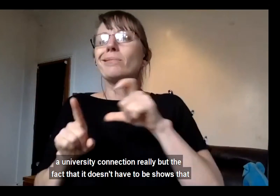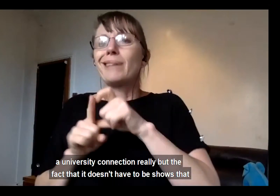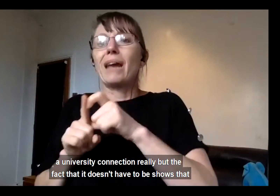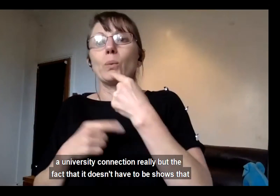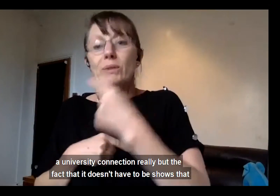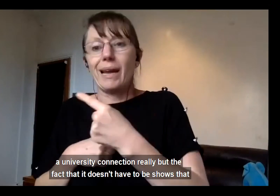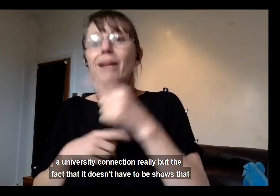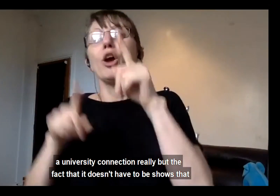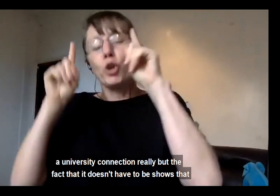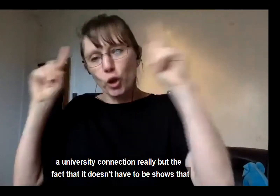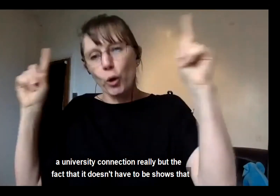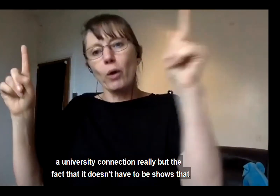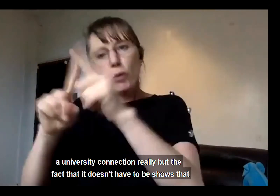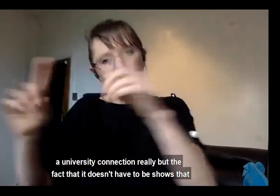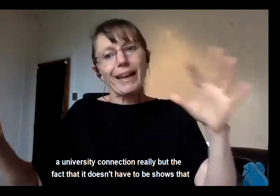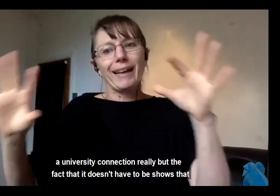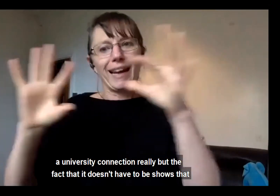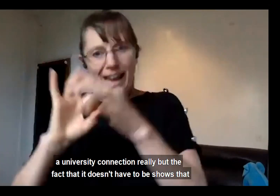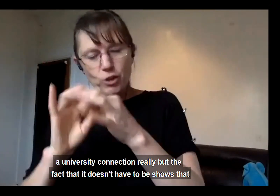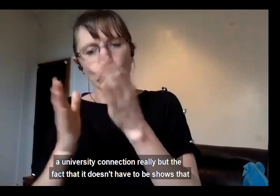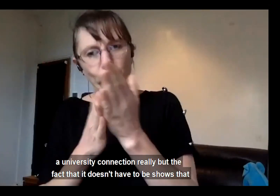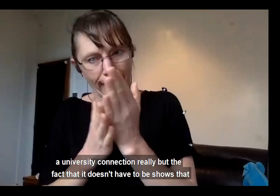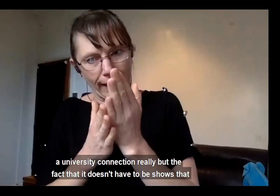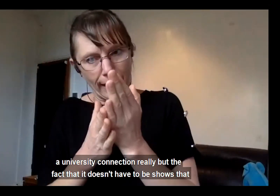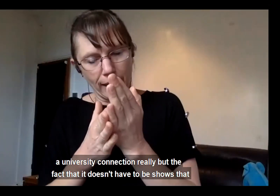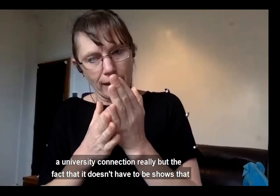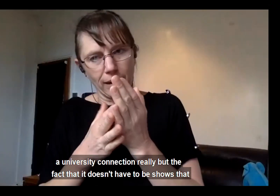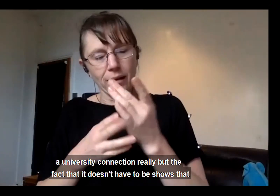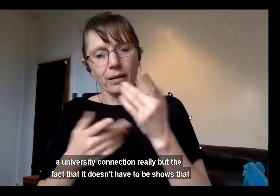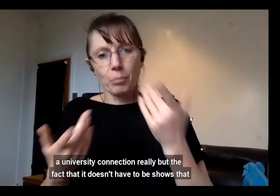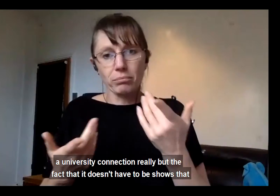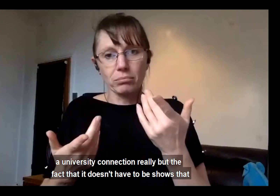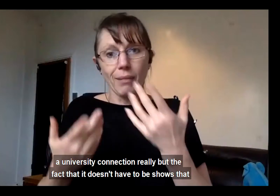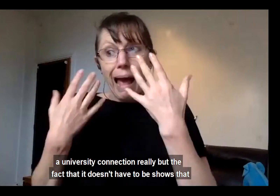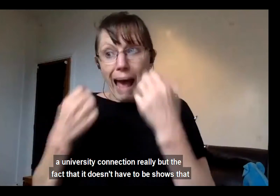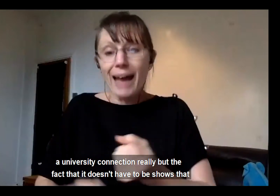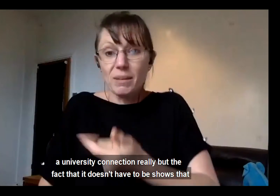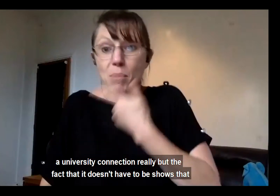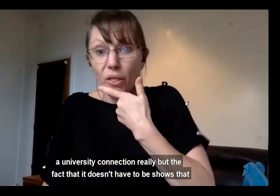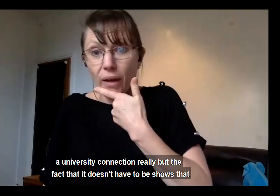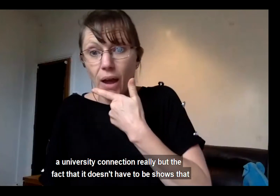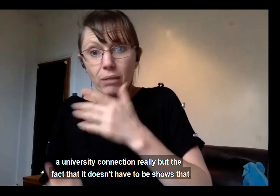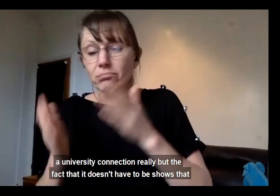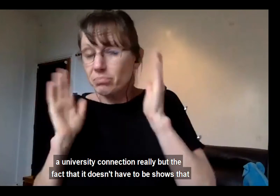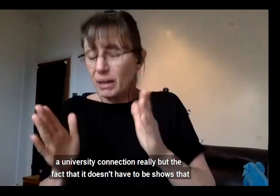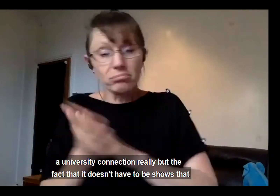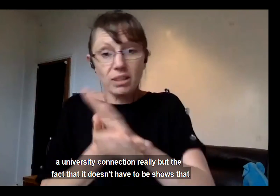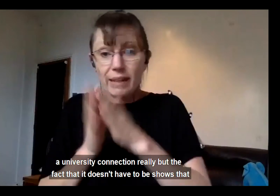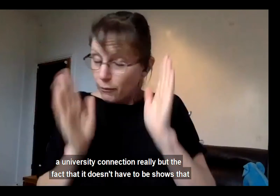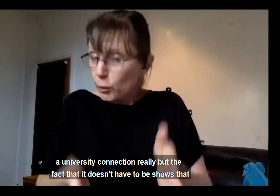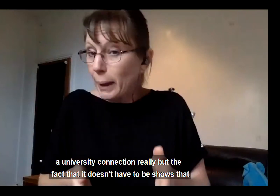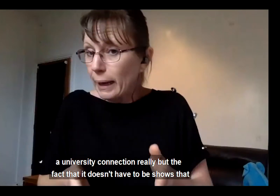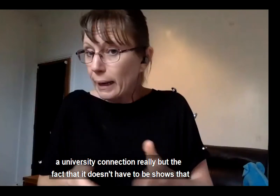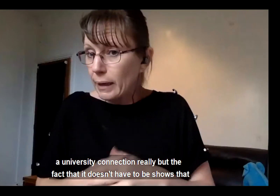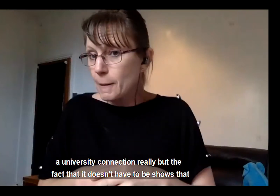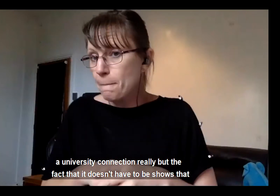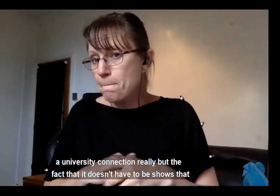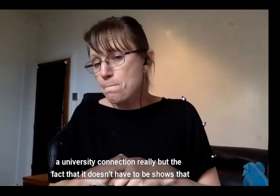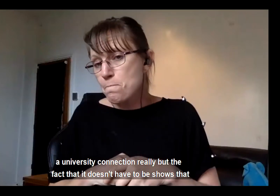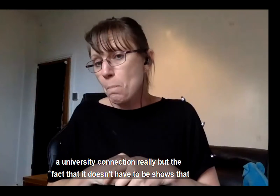was a university connection, really, but the fact that there was one in Merthyr suggests that it doesn't have to be.